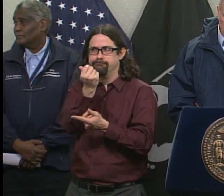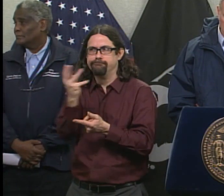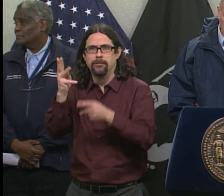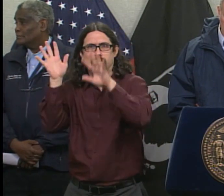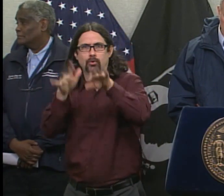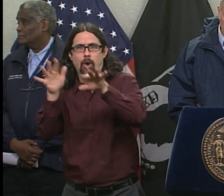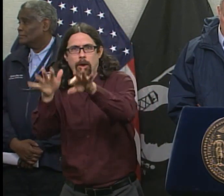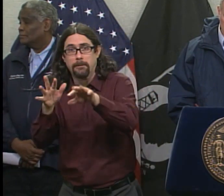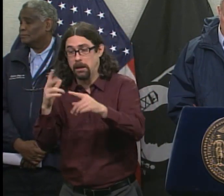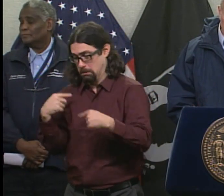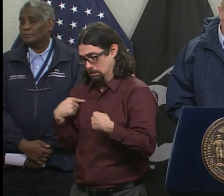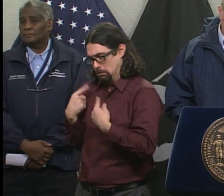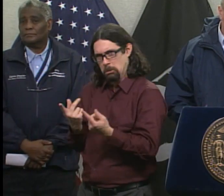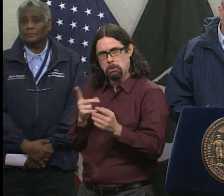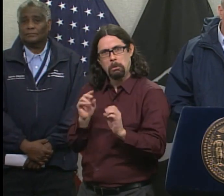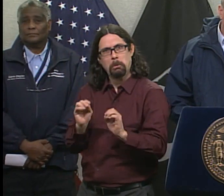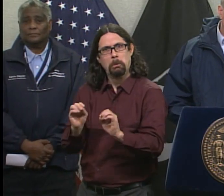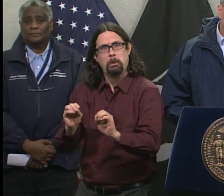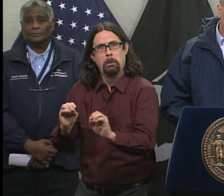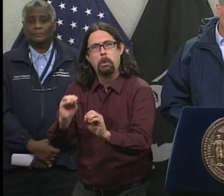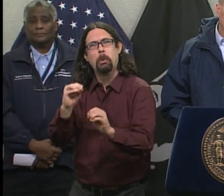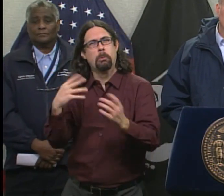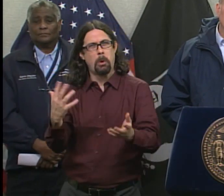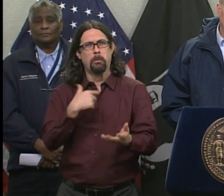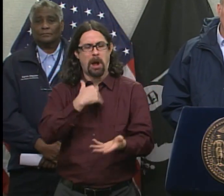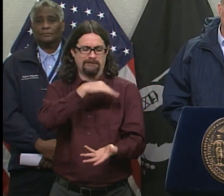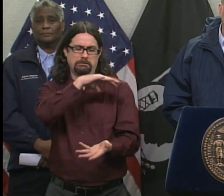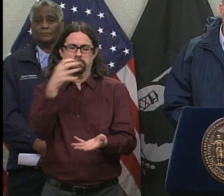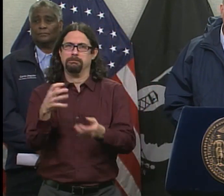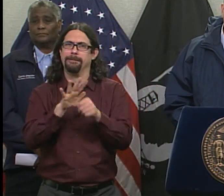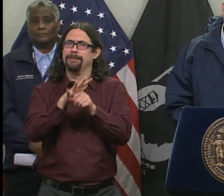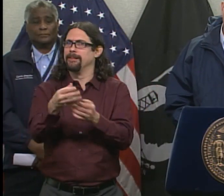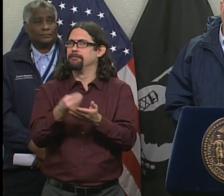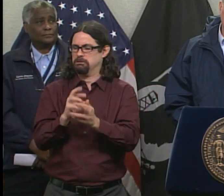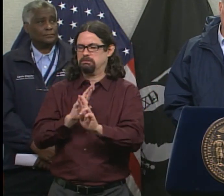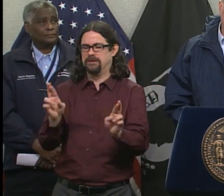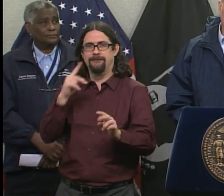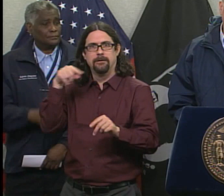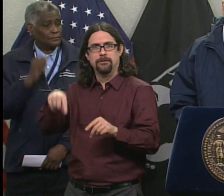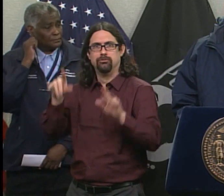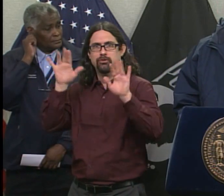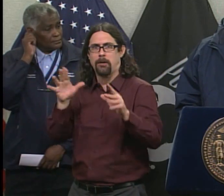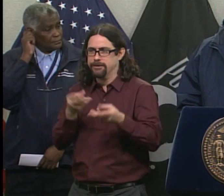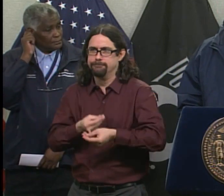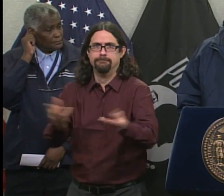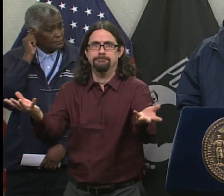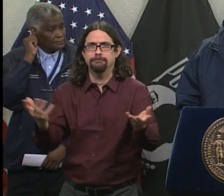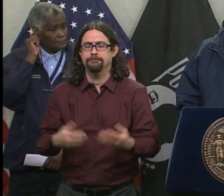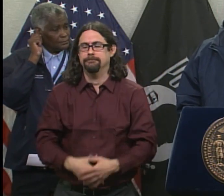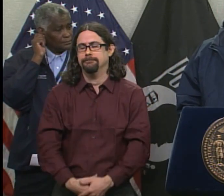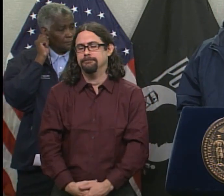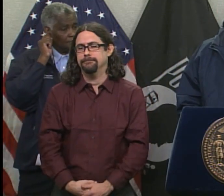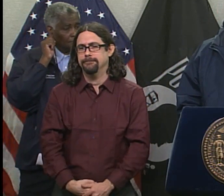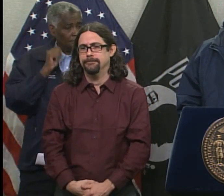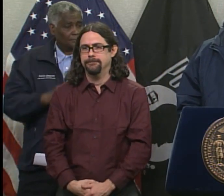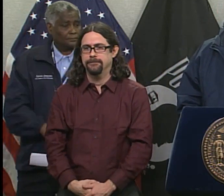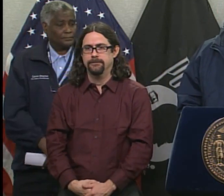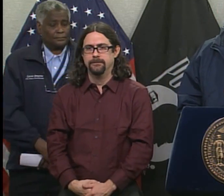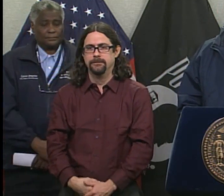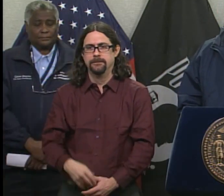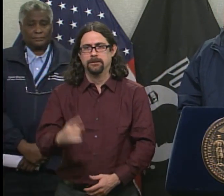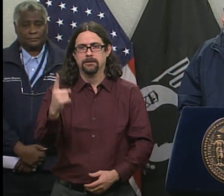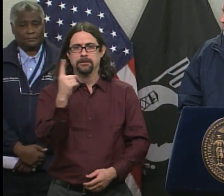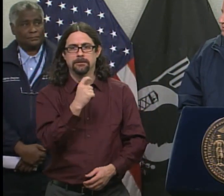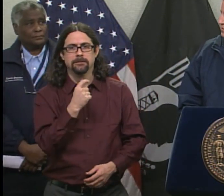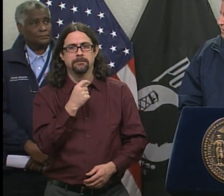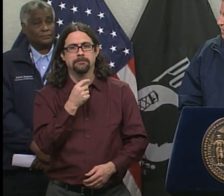what that might do to attempting to get things open tomorrow? Well, I want to remind all our teachers that, of course, as